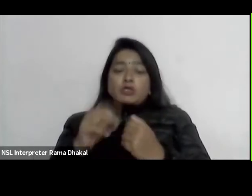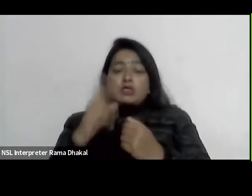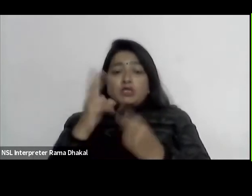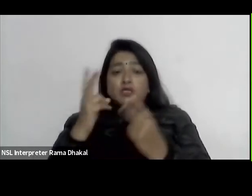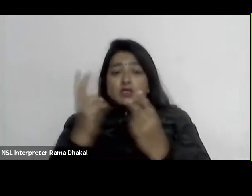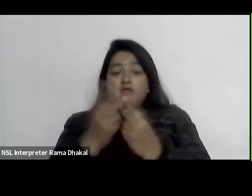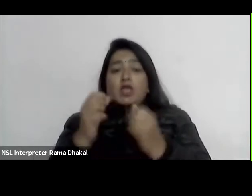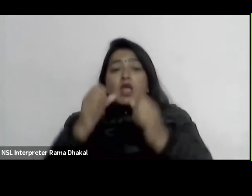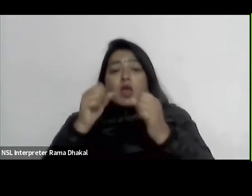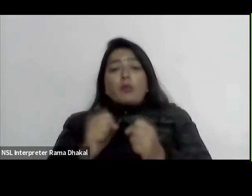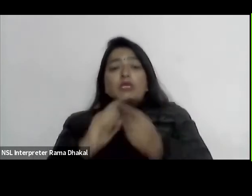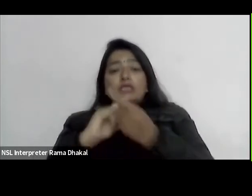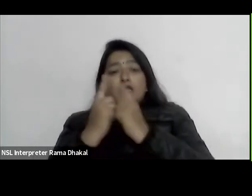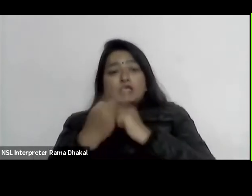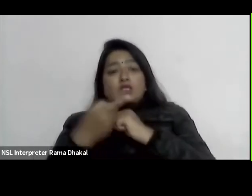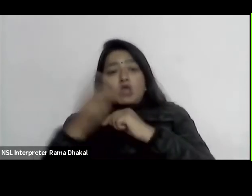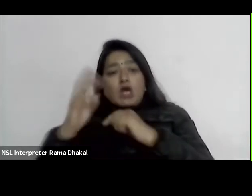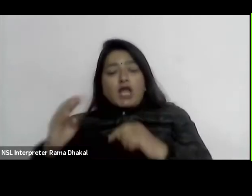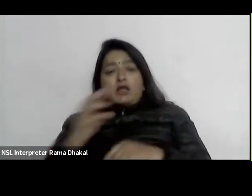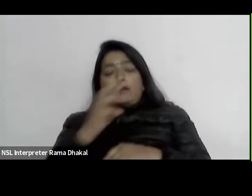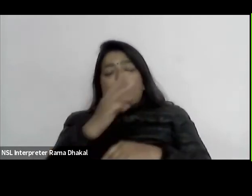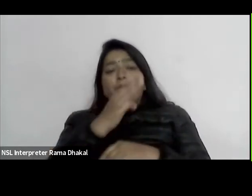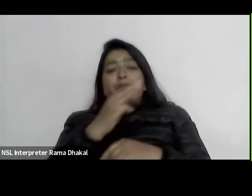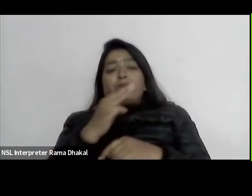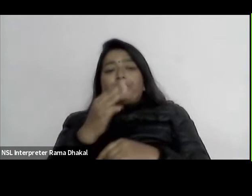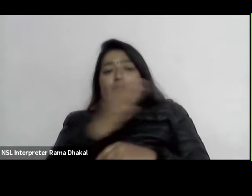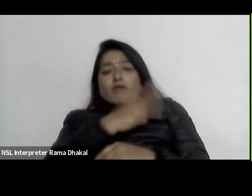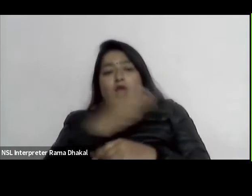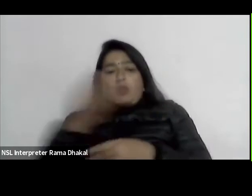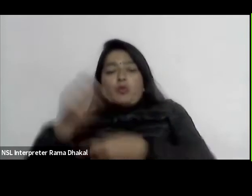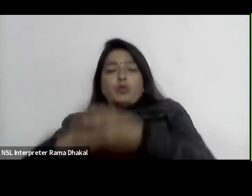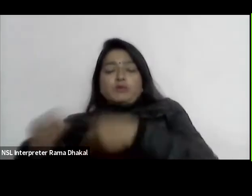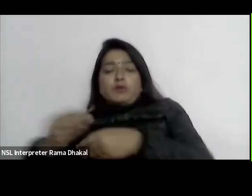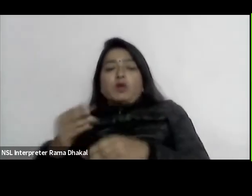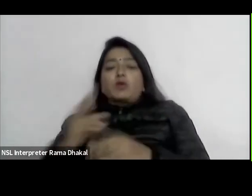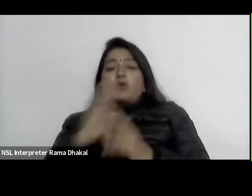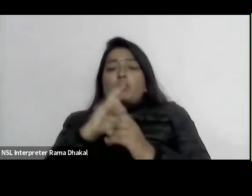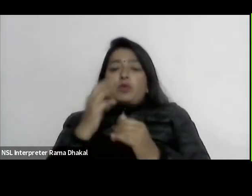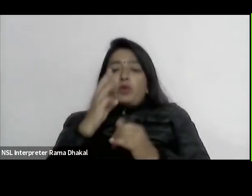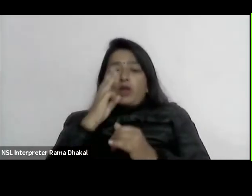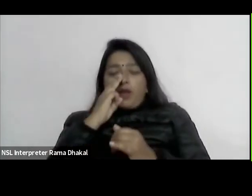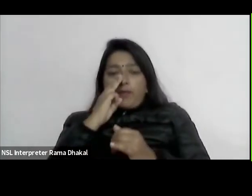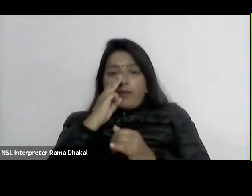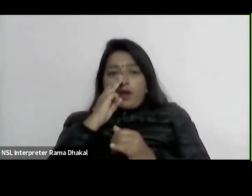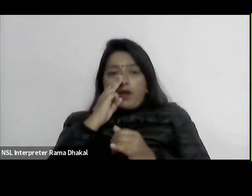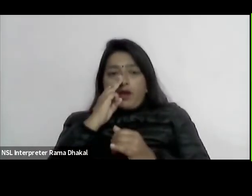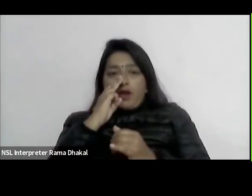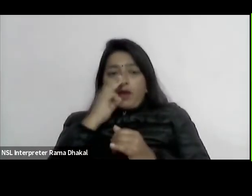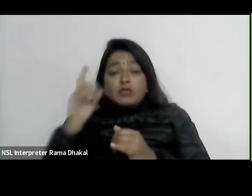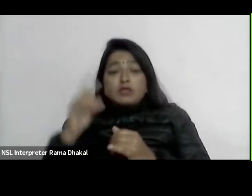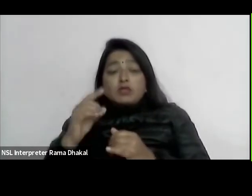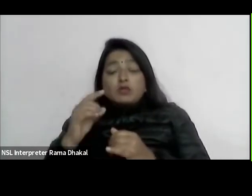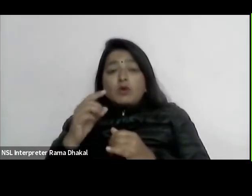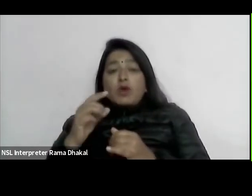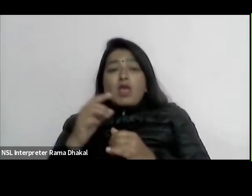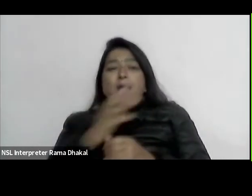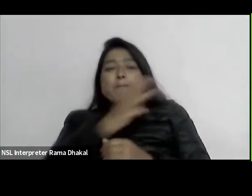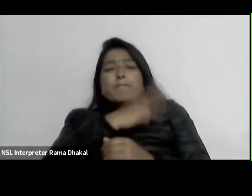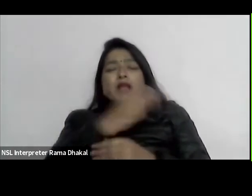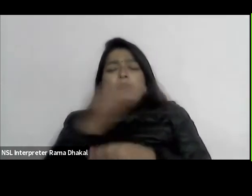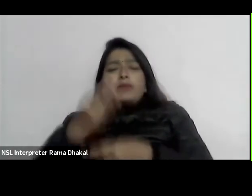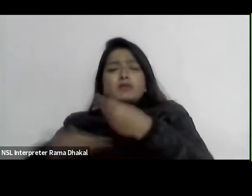people of different racial origins. Now, this strategy of identification. I myself was